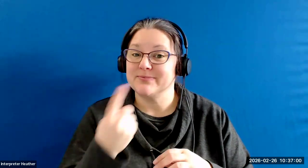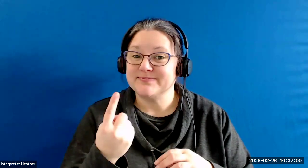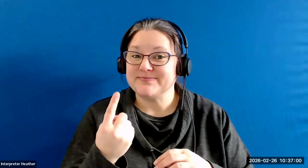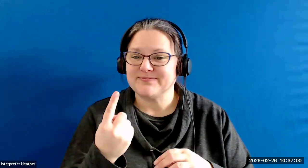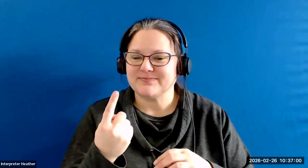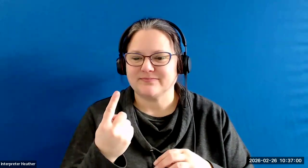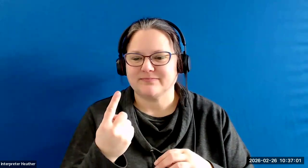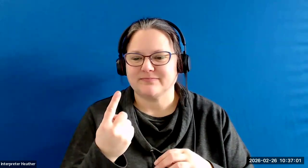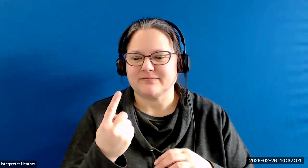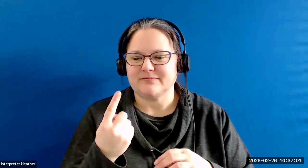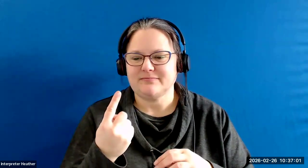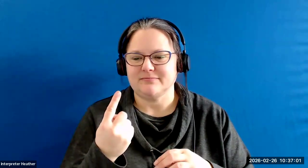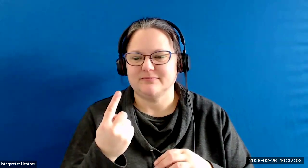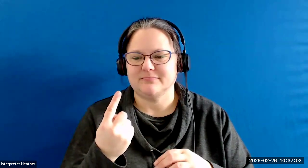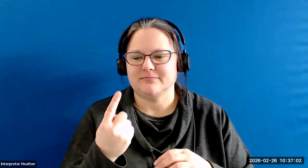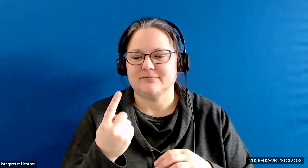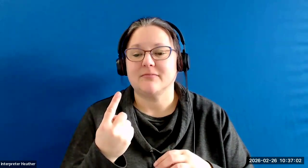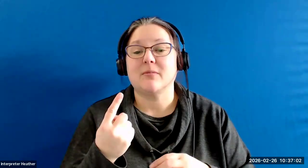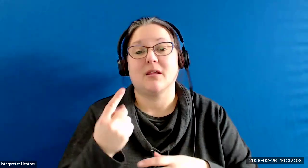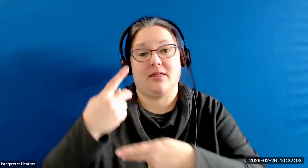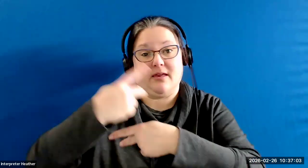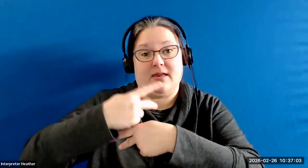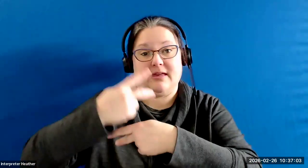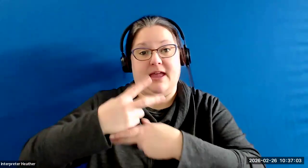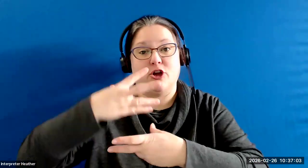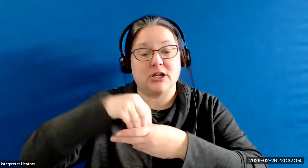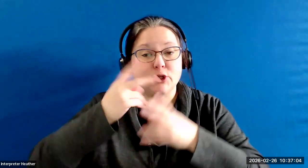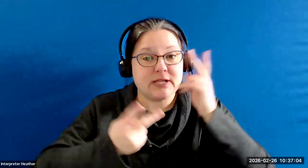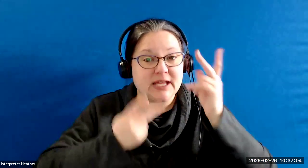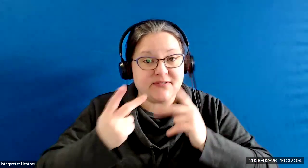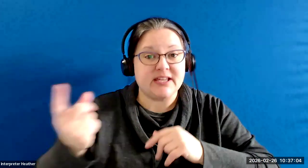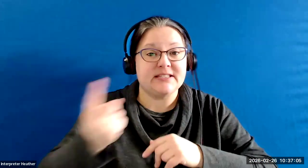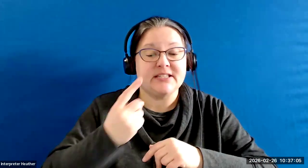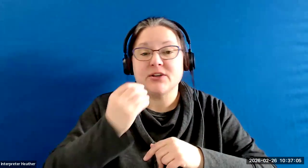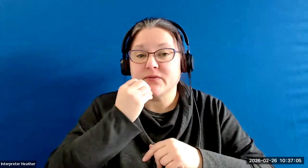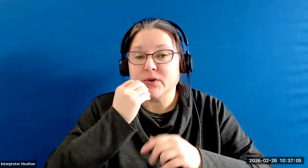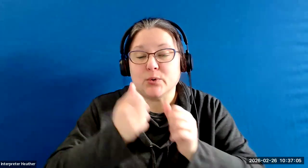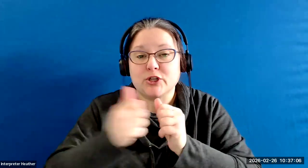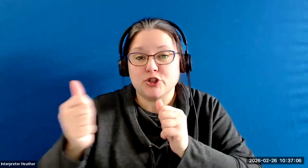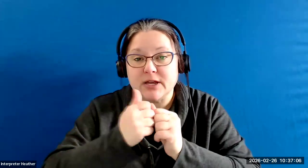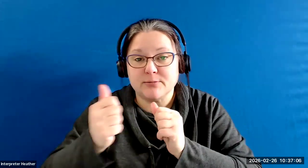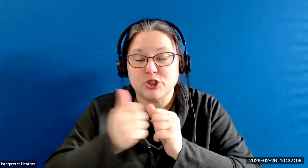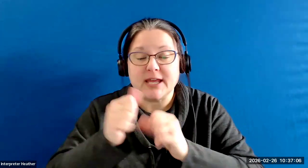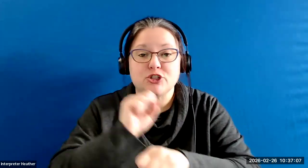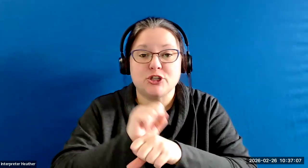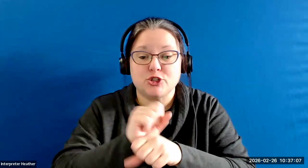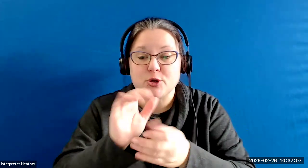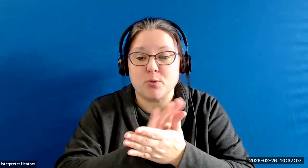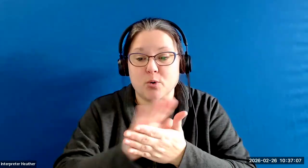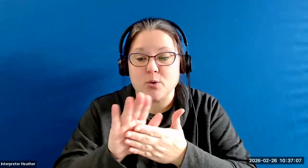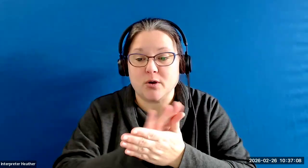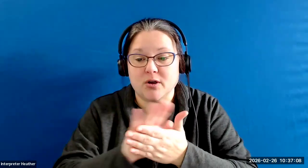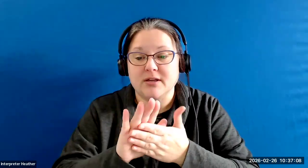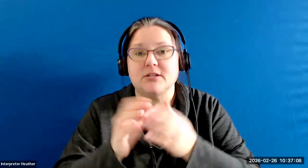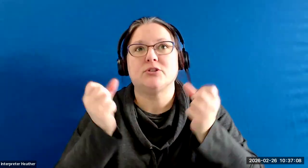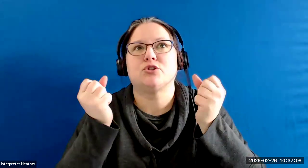says care included visits, food, transportation, chores by families, and so